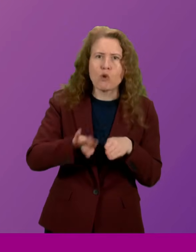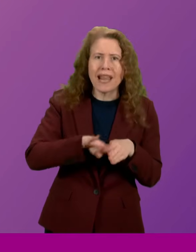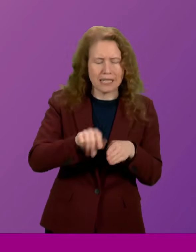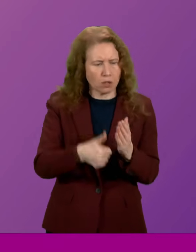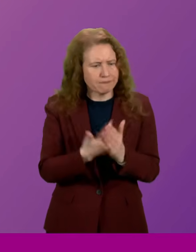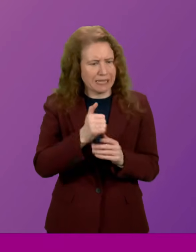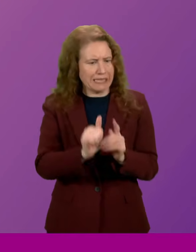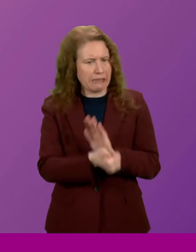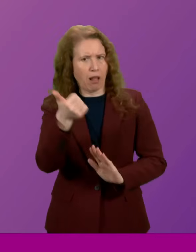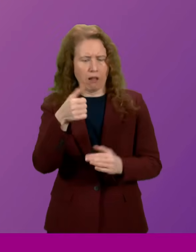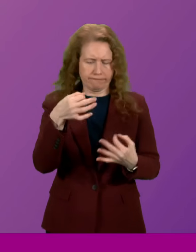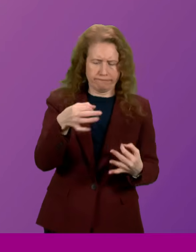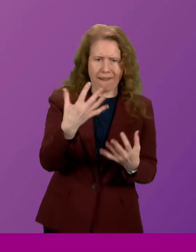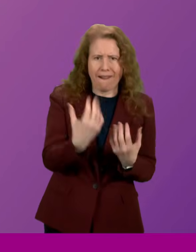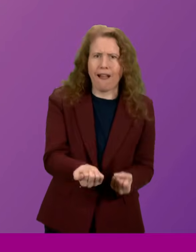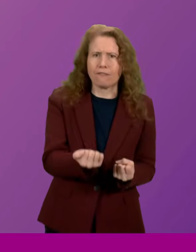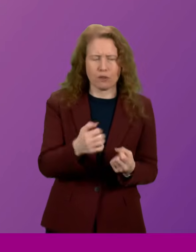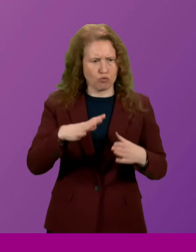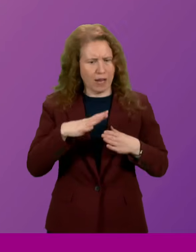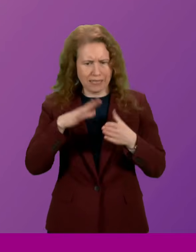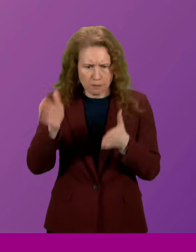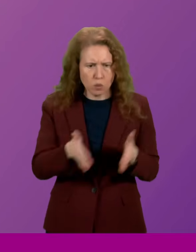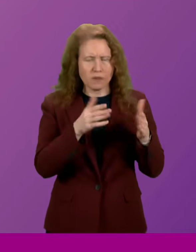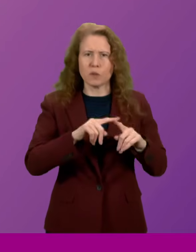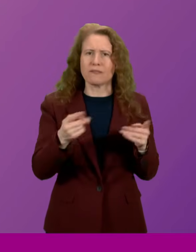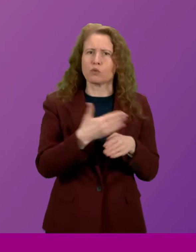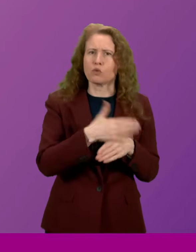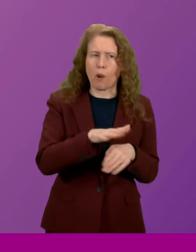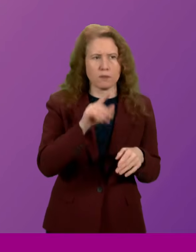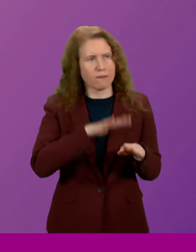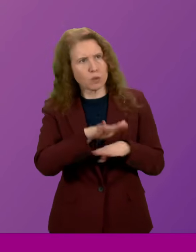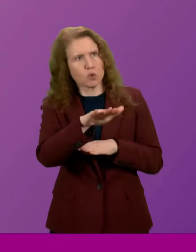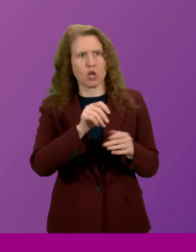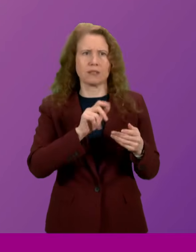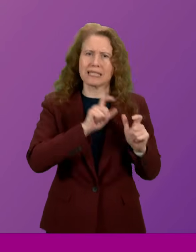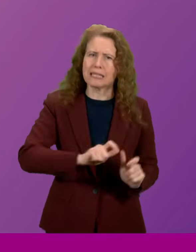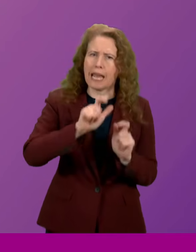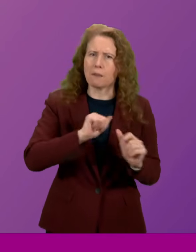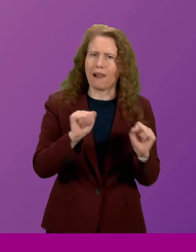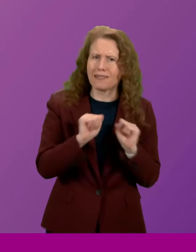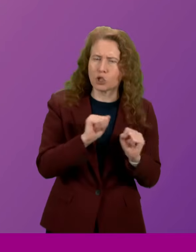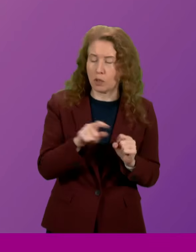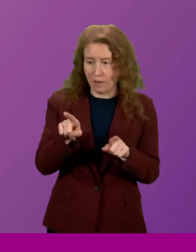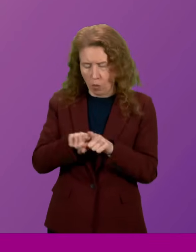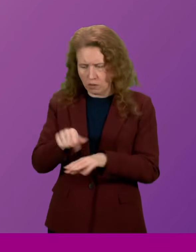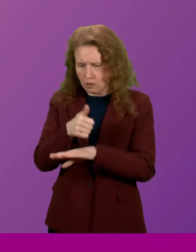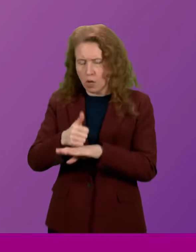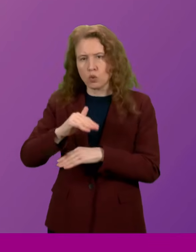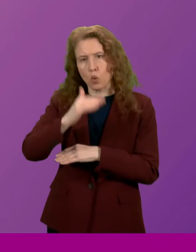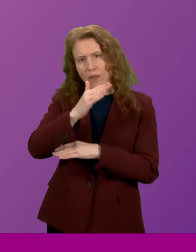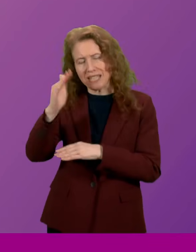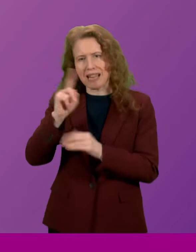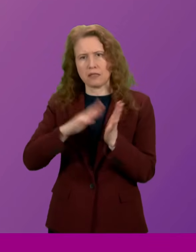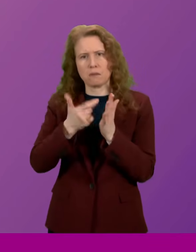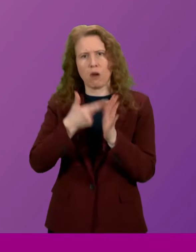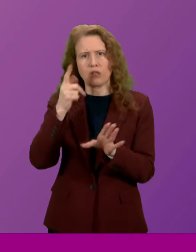the skills required for the sustainable energy approaches of the future. We've also put in place the North East and Moray